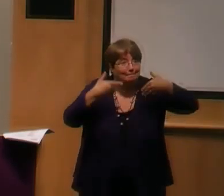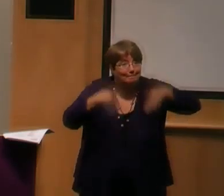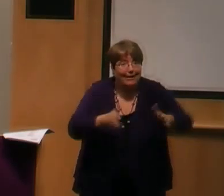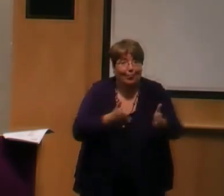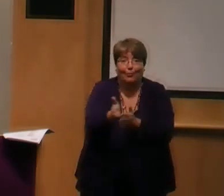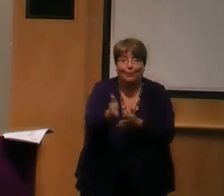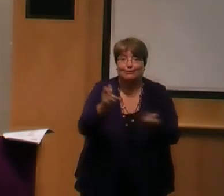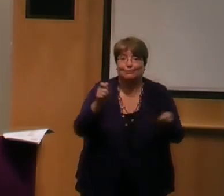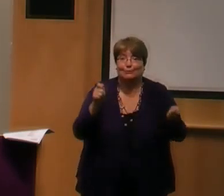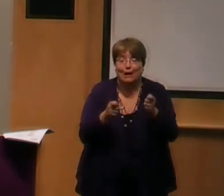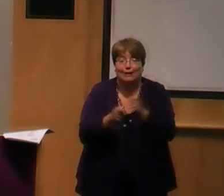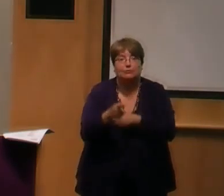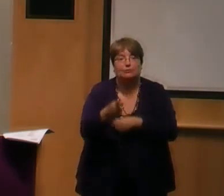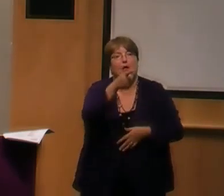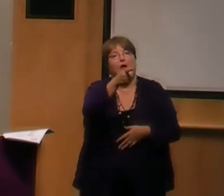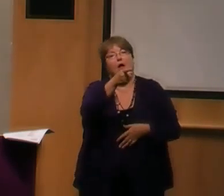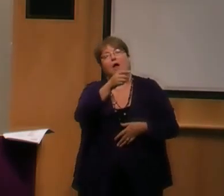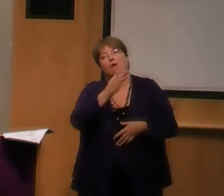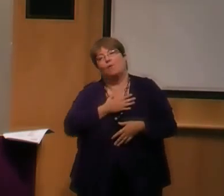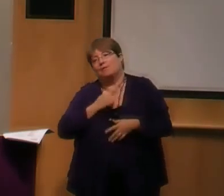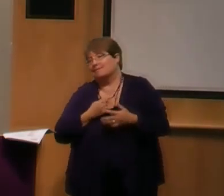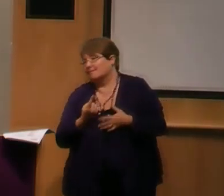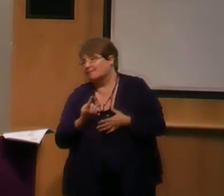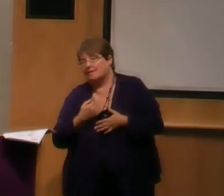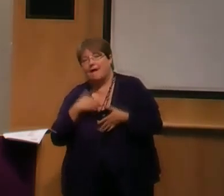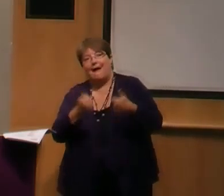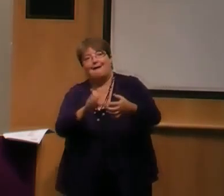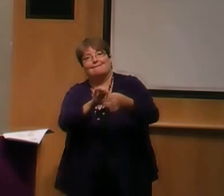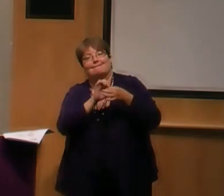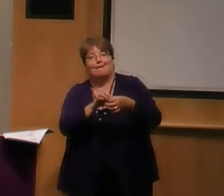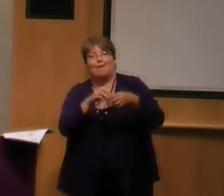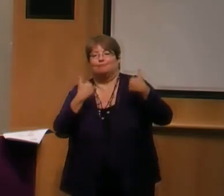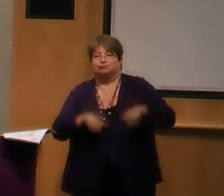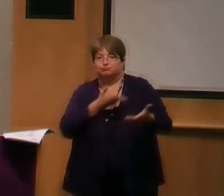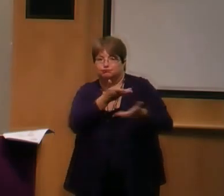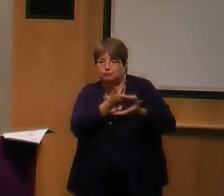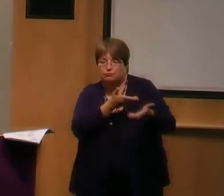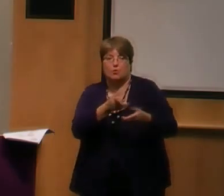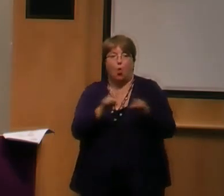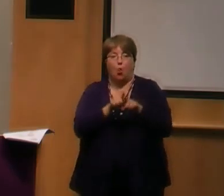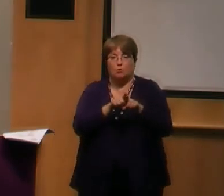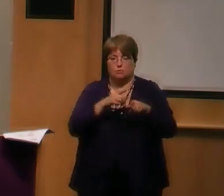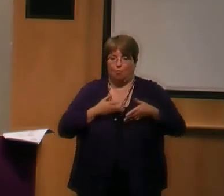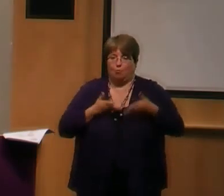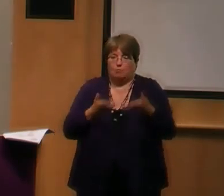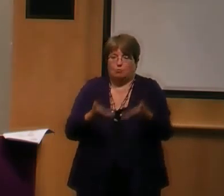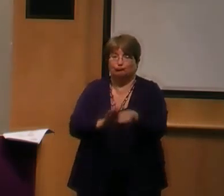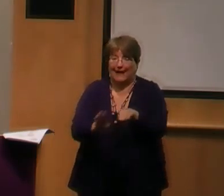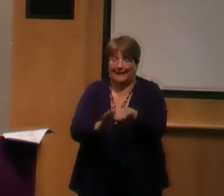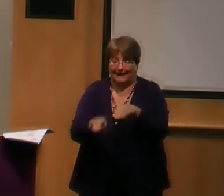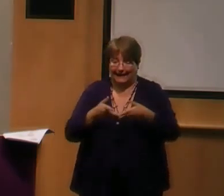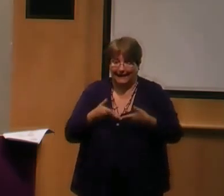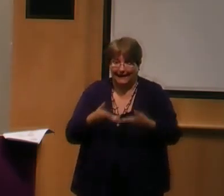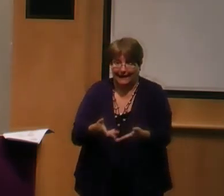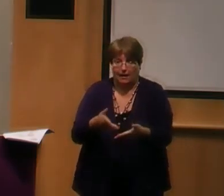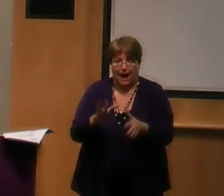And learn from their stories of experience when they exactly see the transition. So, young person can be certainly the new person going through this, and they can